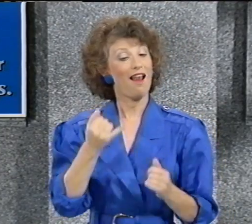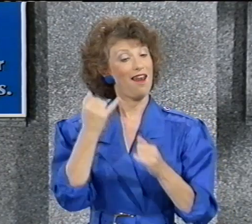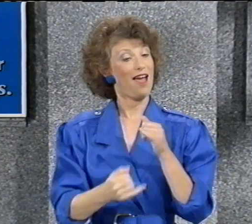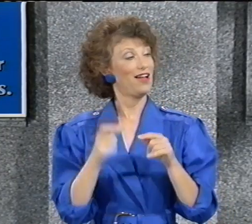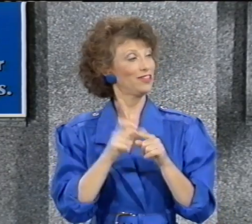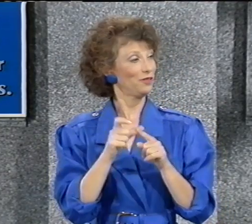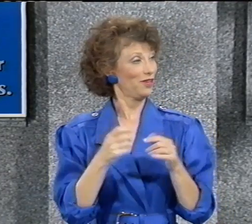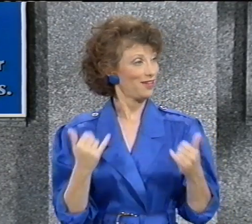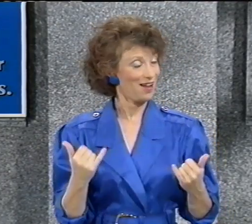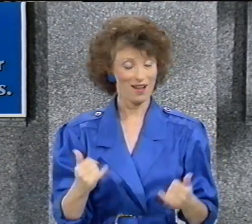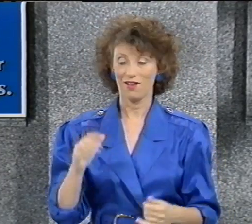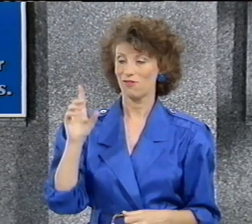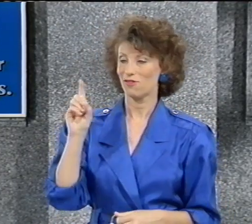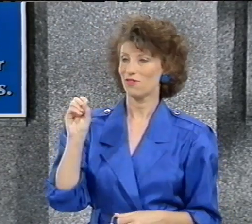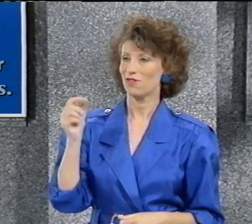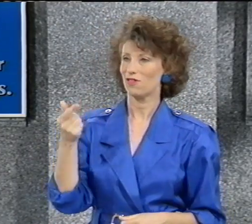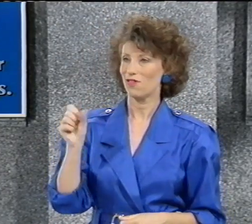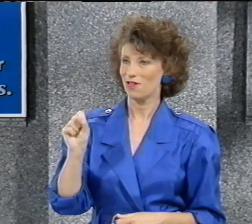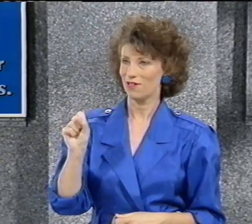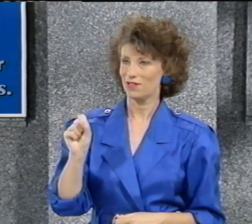Right. Now for the last word.